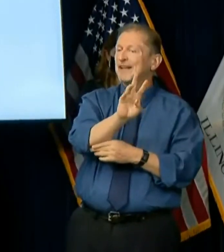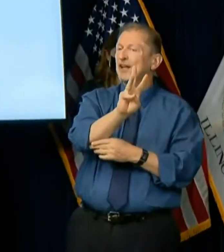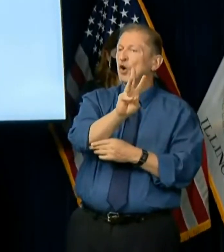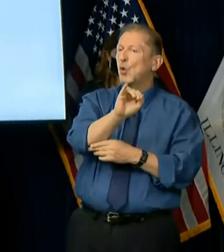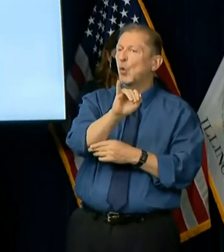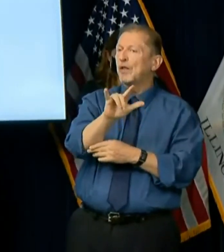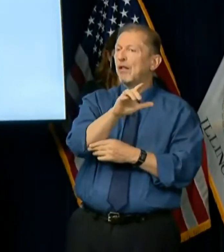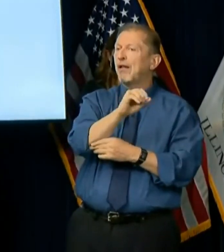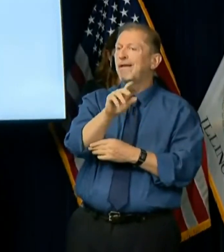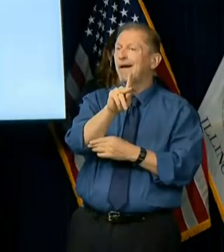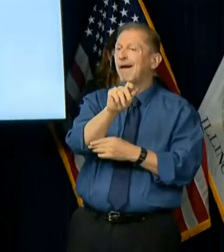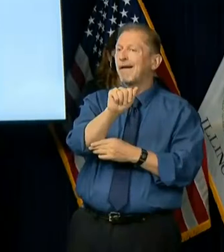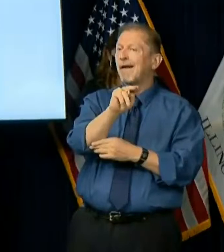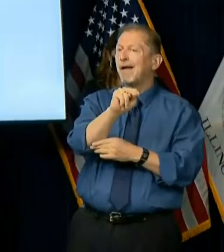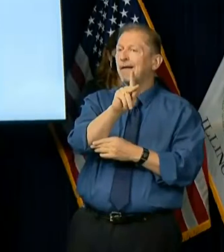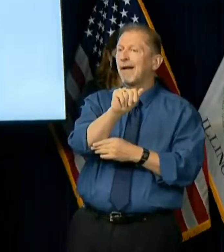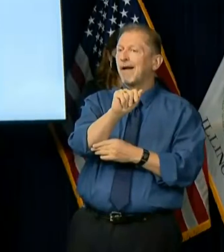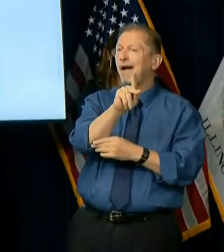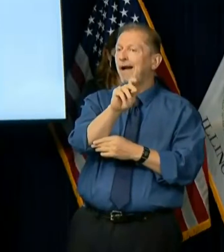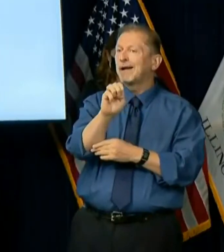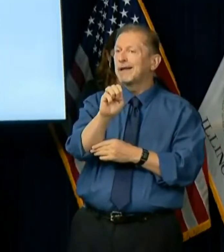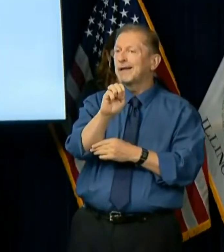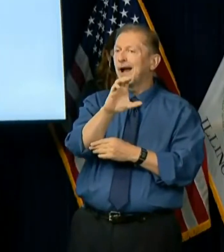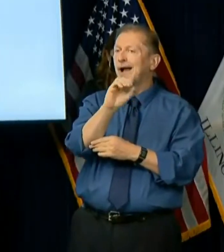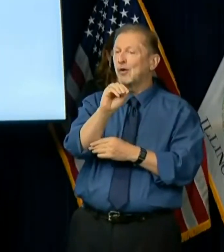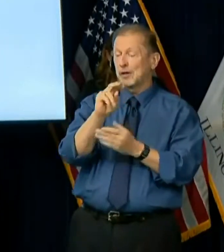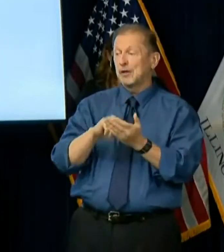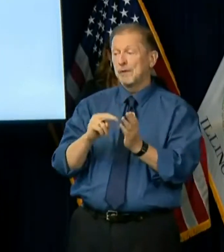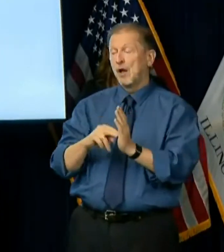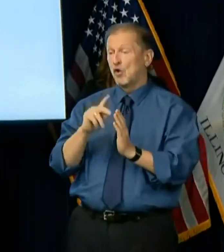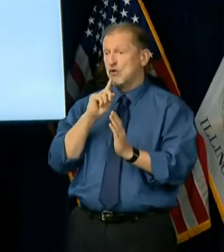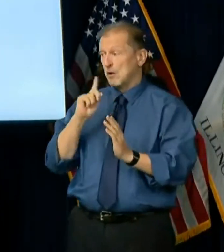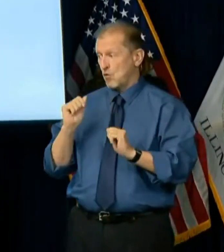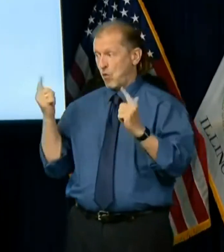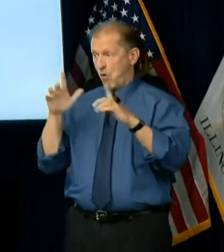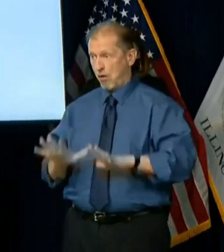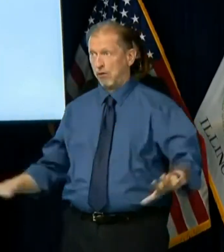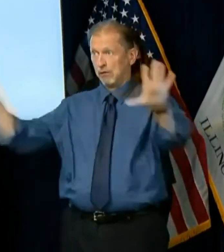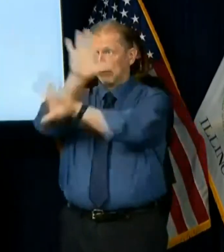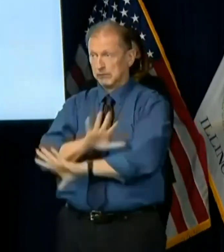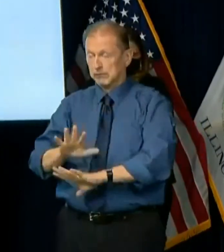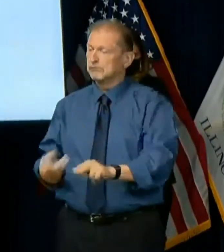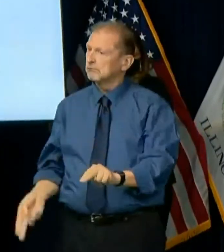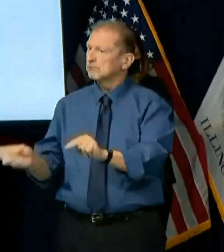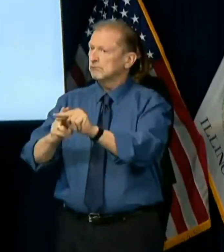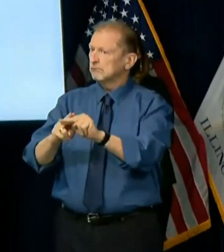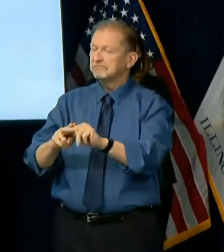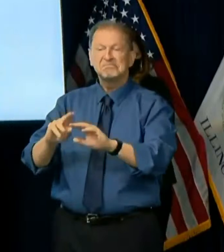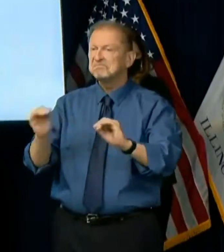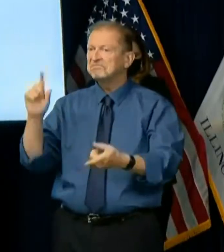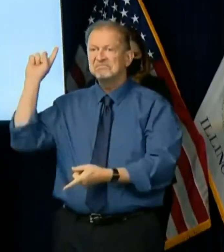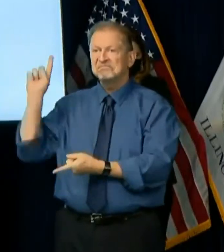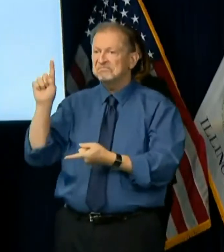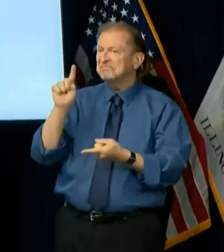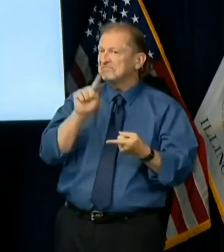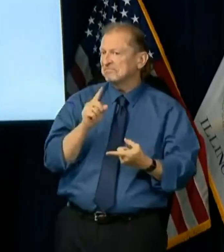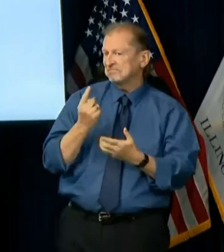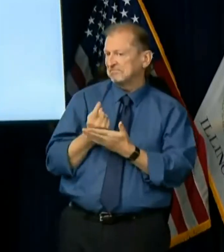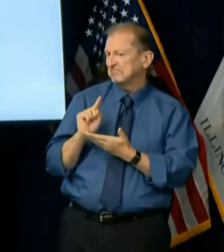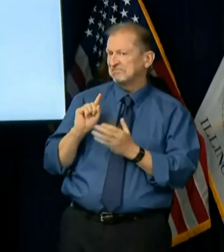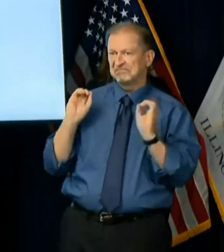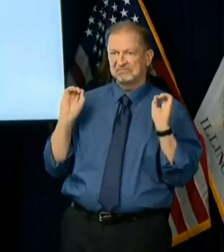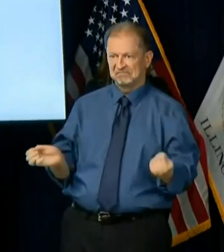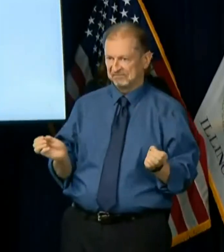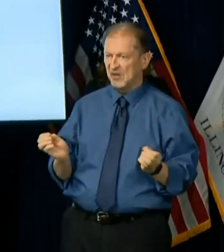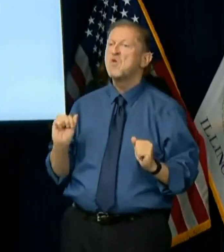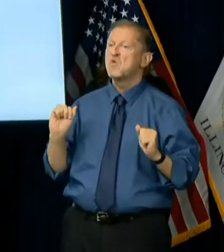Will and Kankakee counties. Not a single region saw a decrease in the last week. Nothing